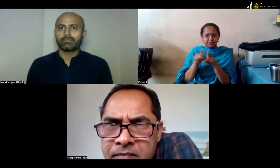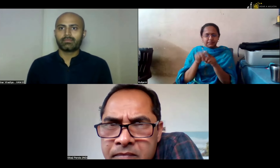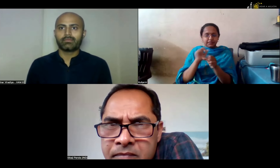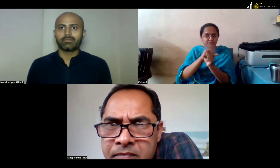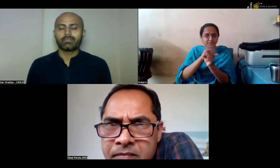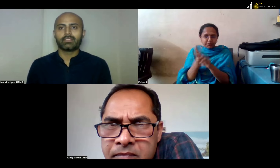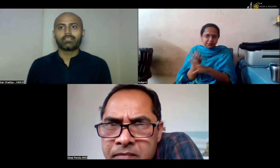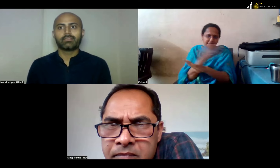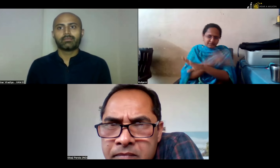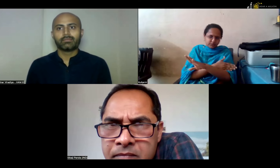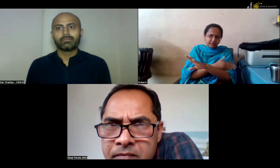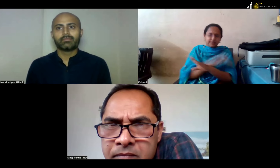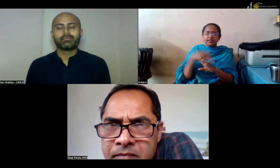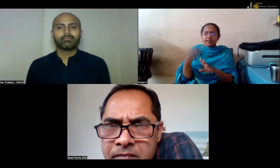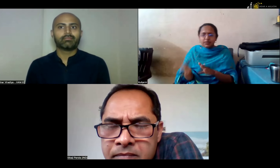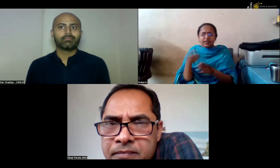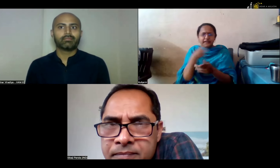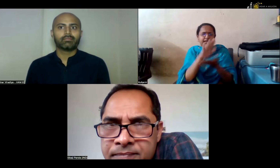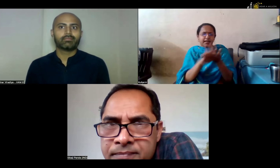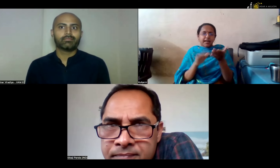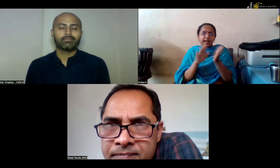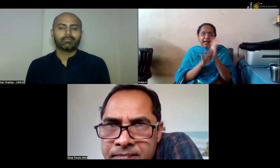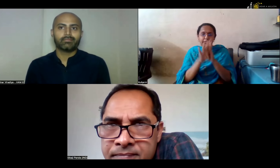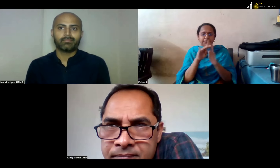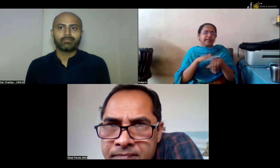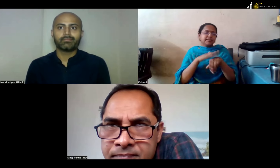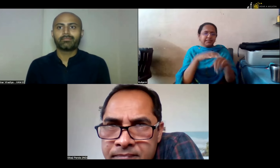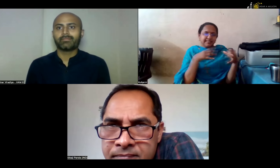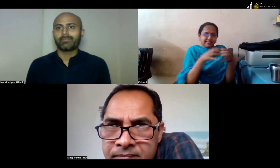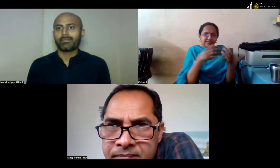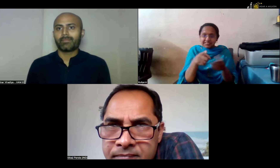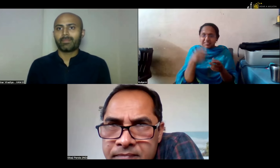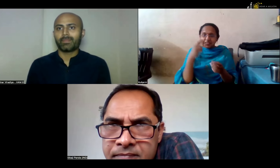parents, deaf parents group and hearing parents group, I'm talking about my